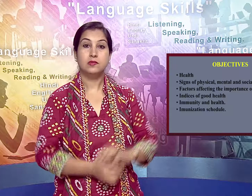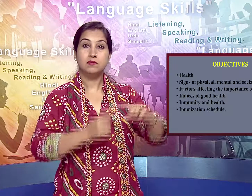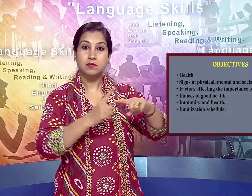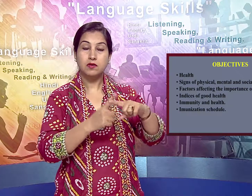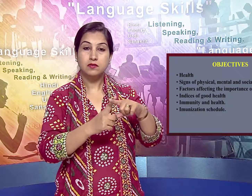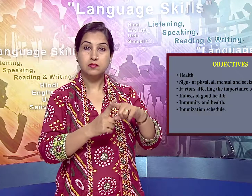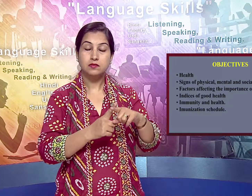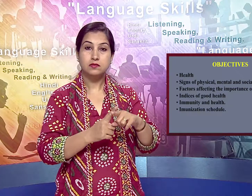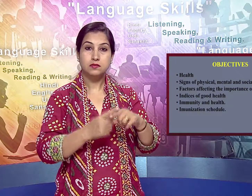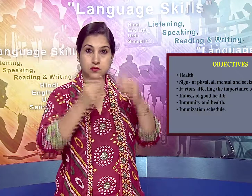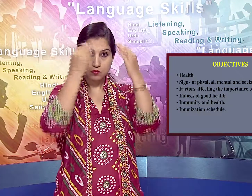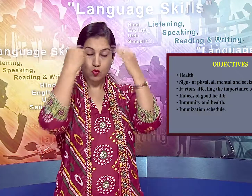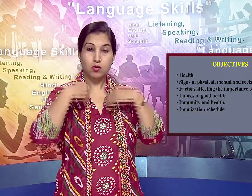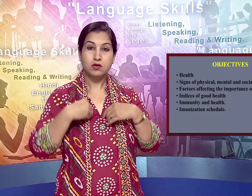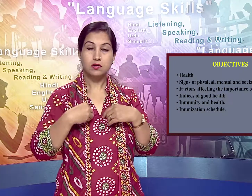Also, we understand immunity